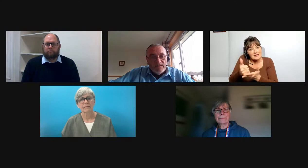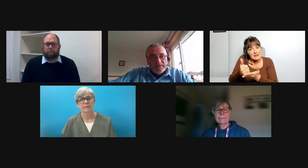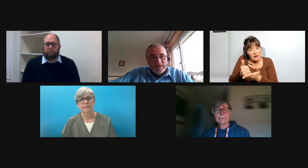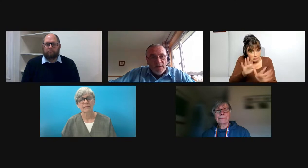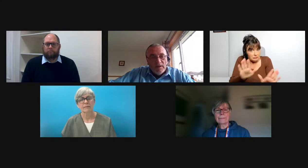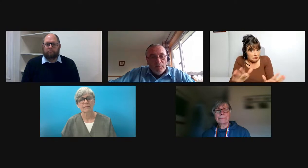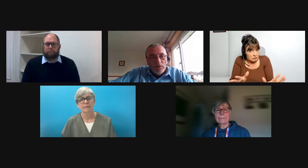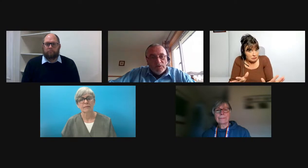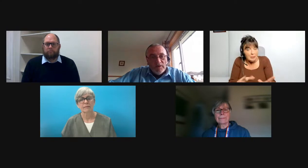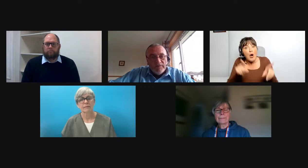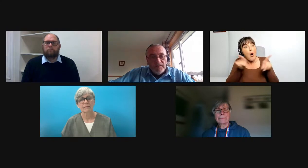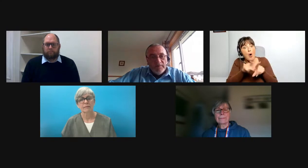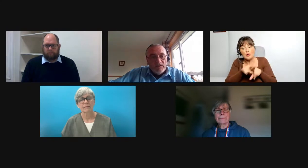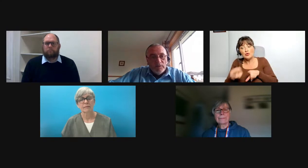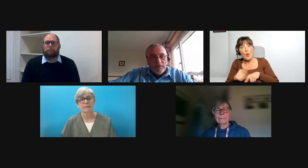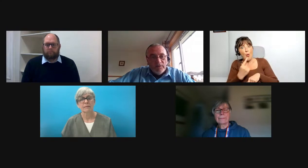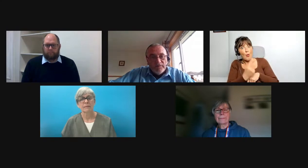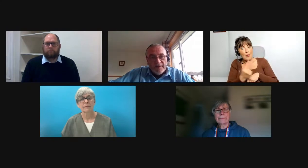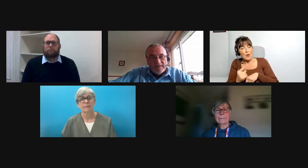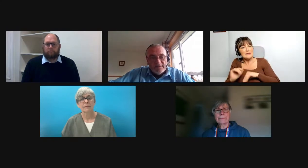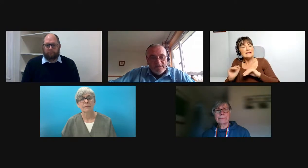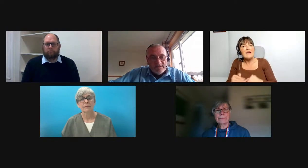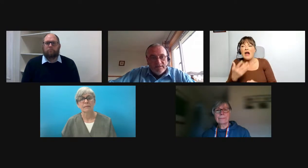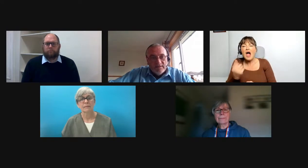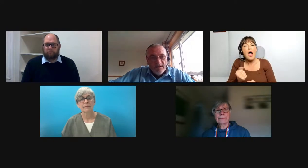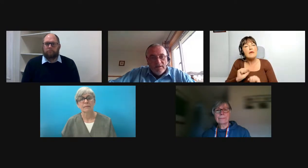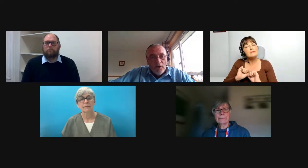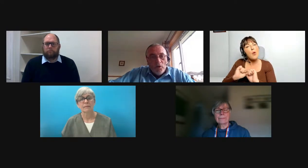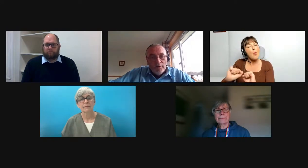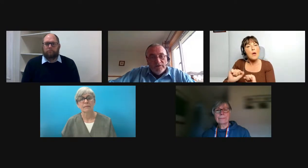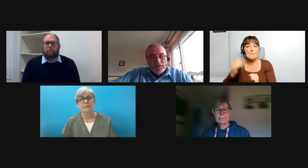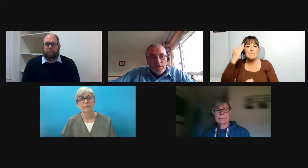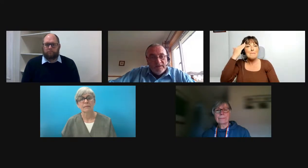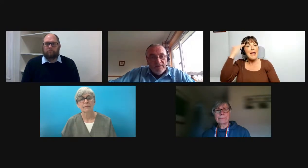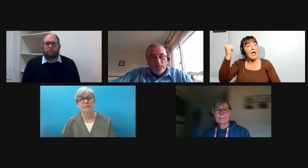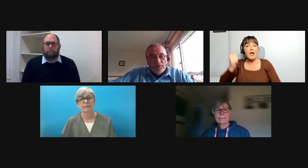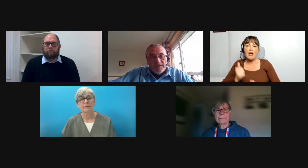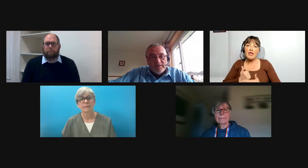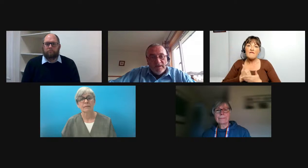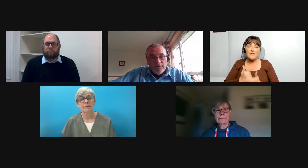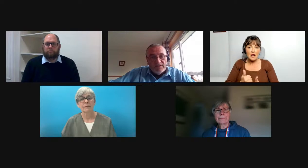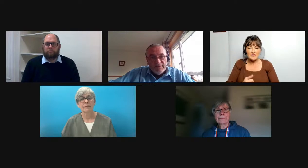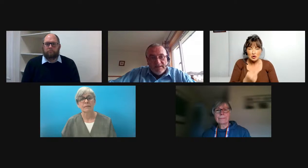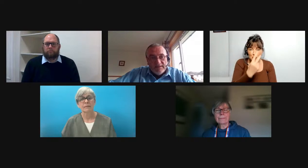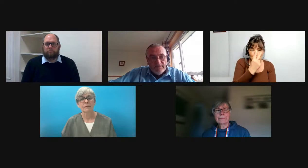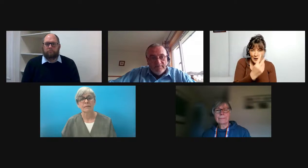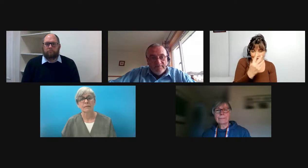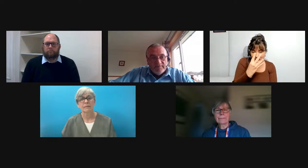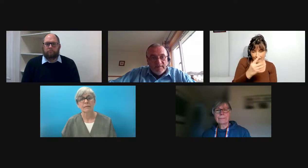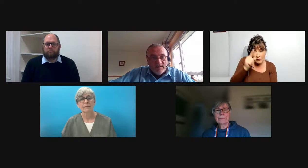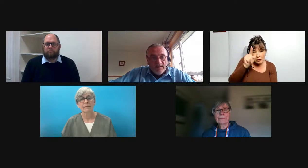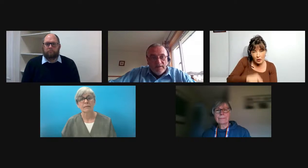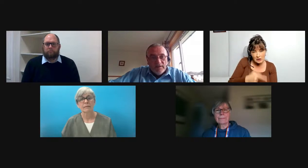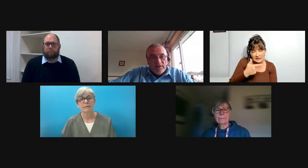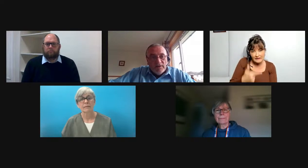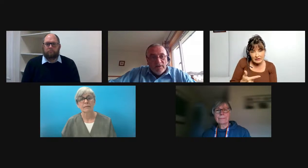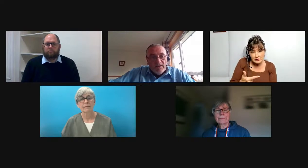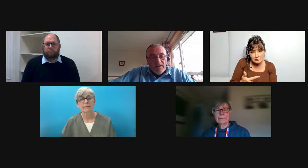111 service, we also have mental health advisors on 24 hours a day.